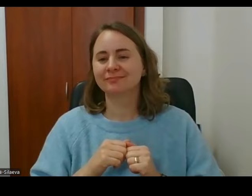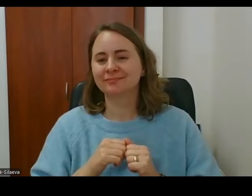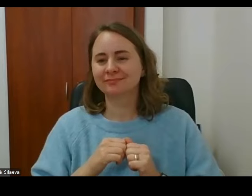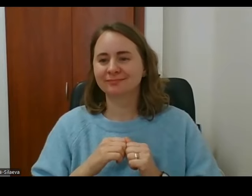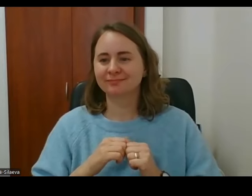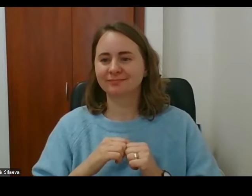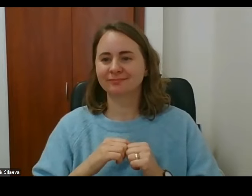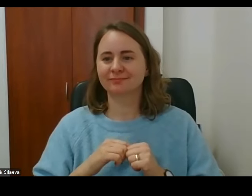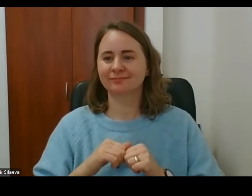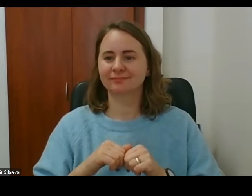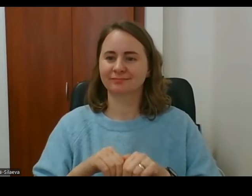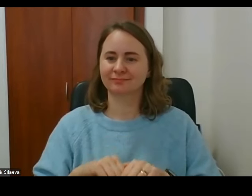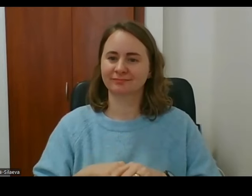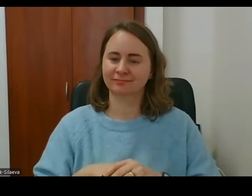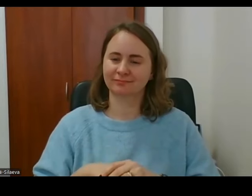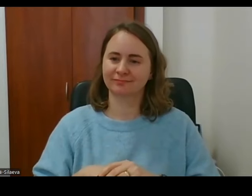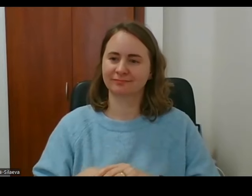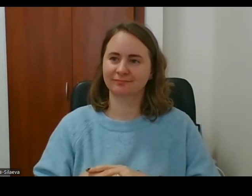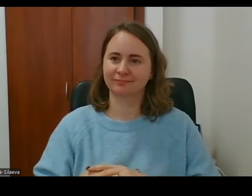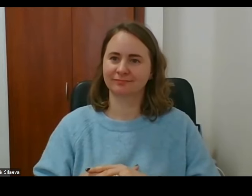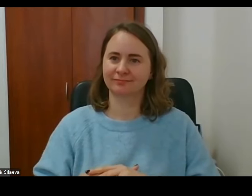Side by side.